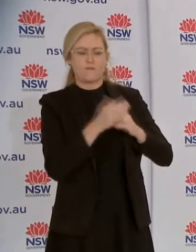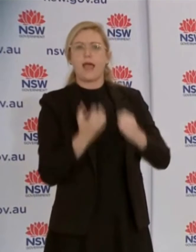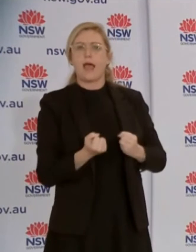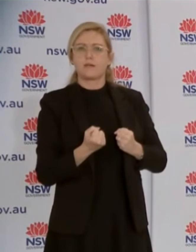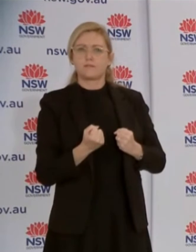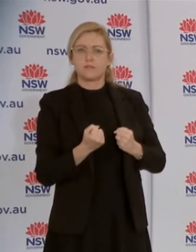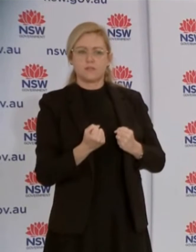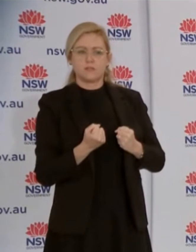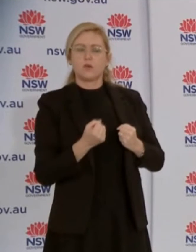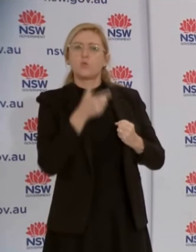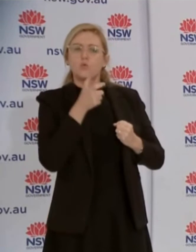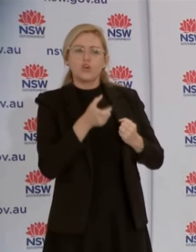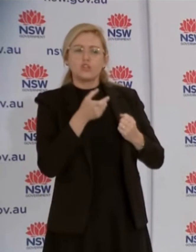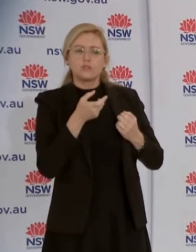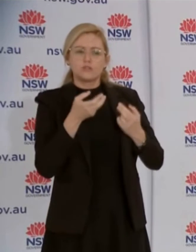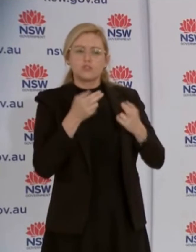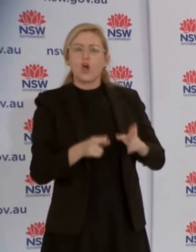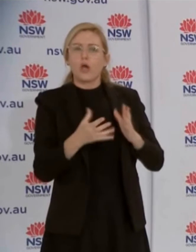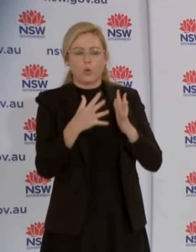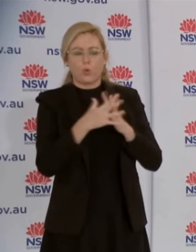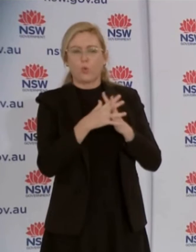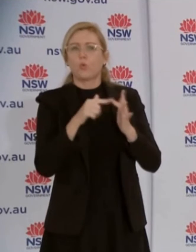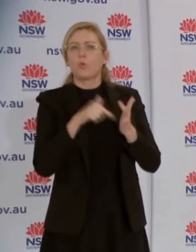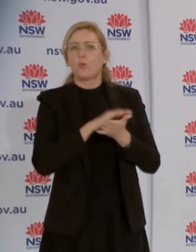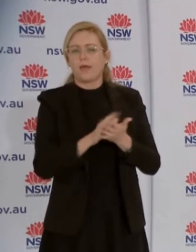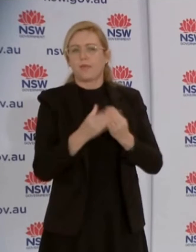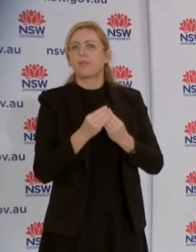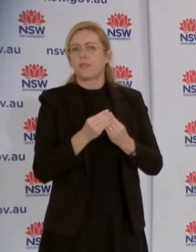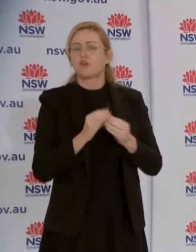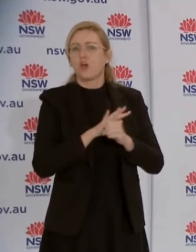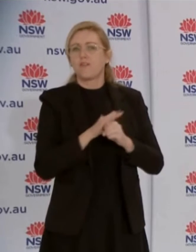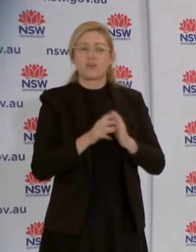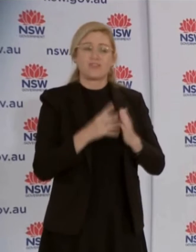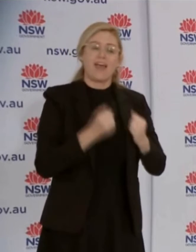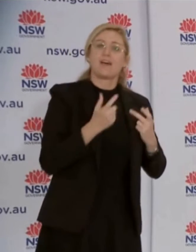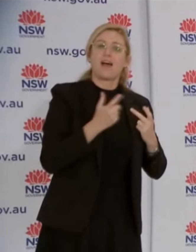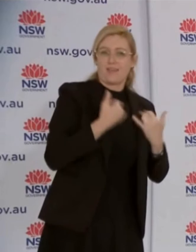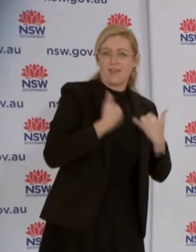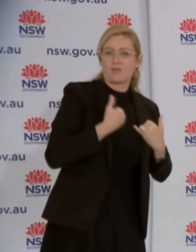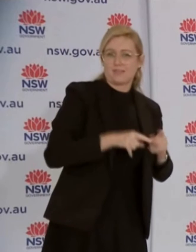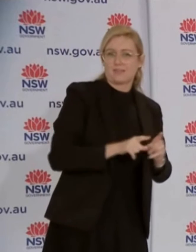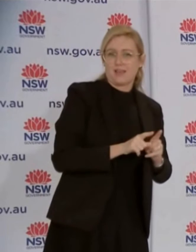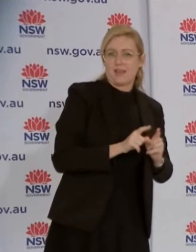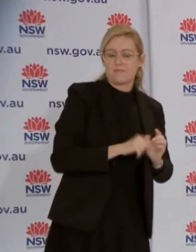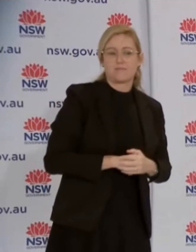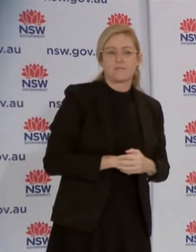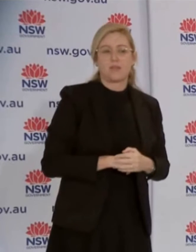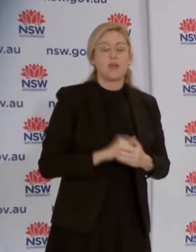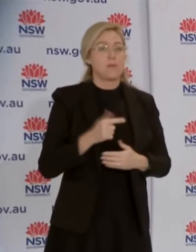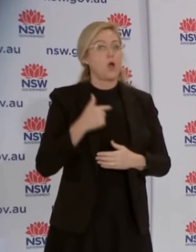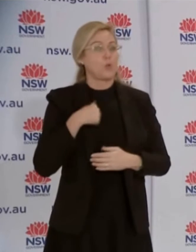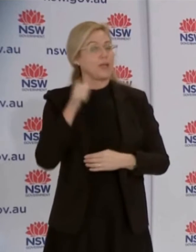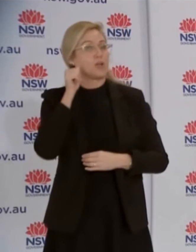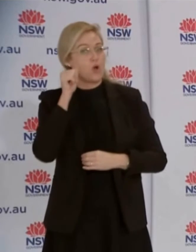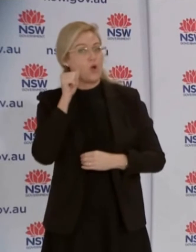very serious illness, and that's why we're completely transparent. But we appreciate how strongly and how